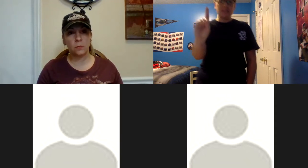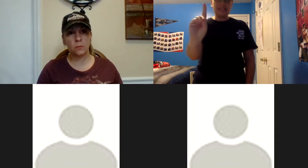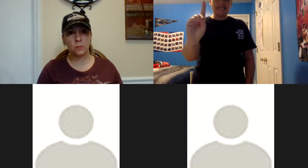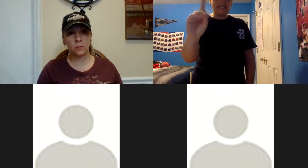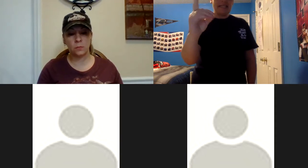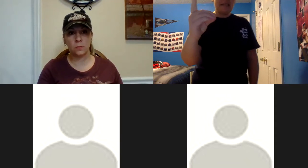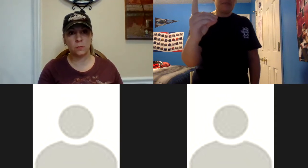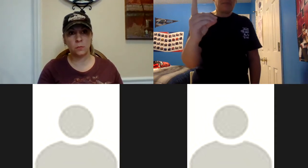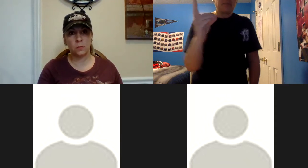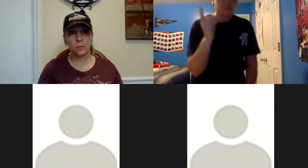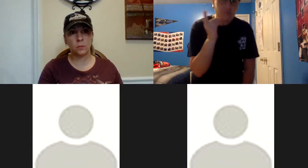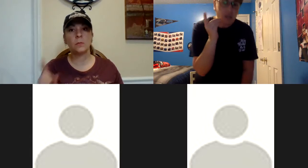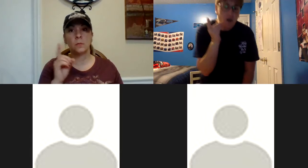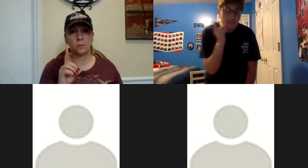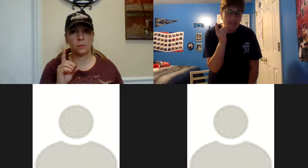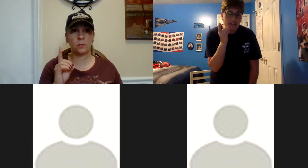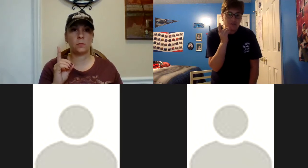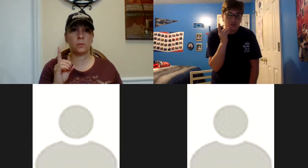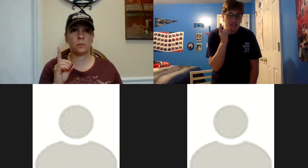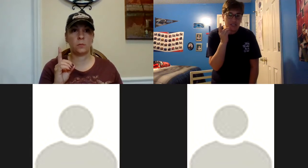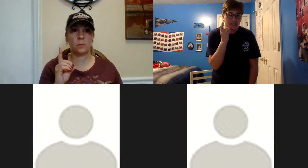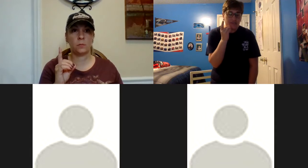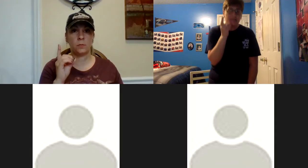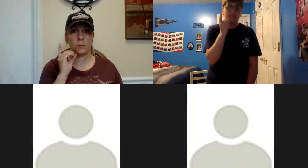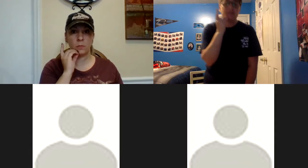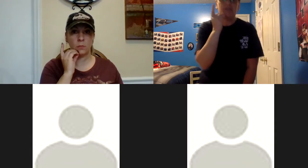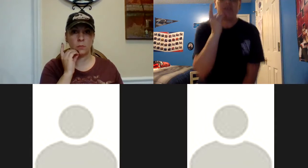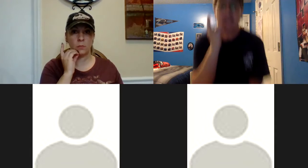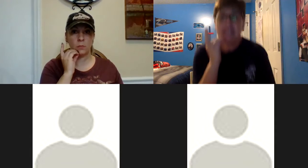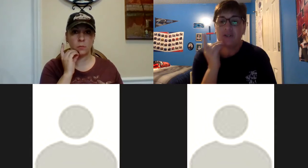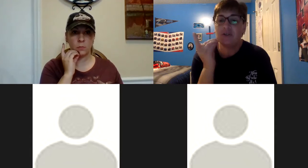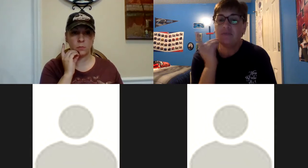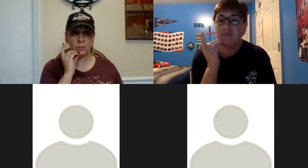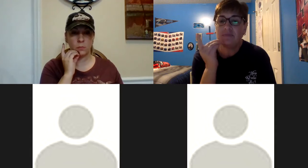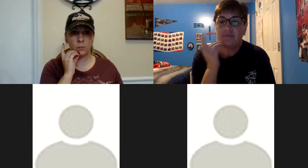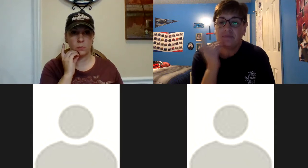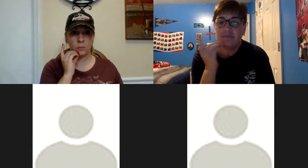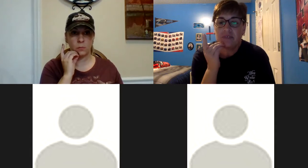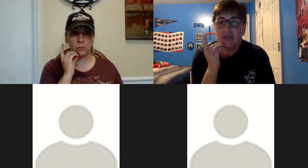with a D on the side of your chin. So you've got dinner.